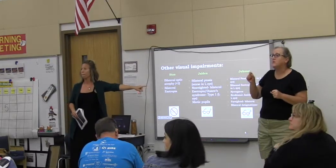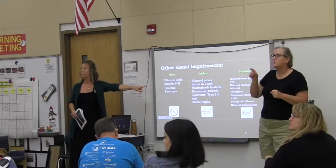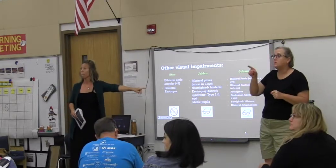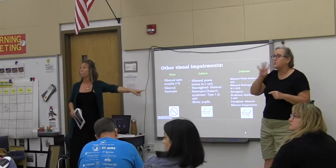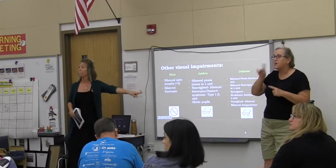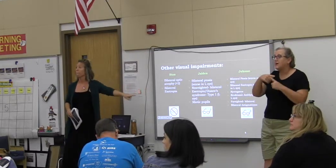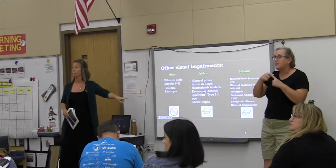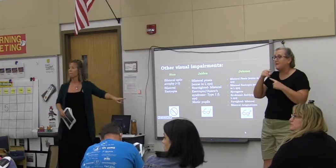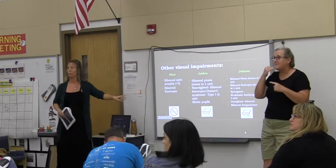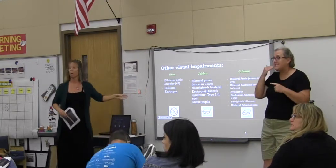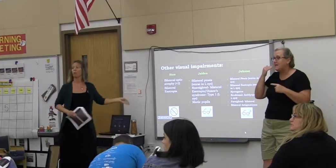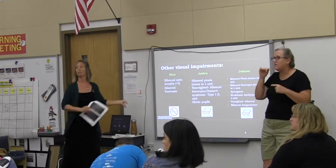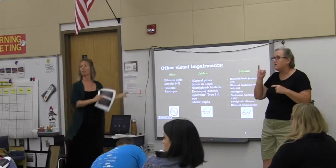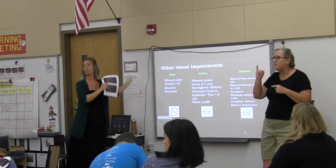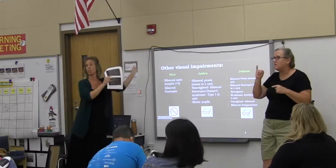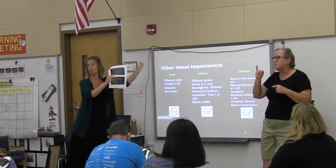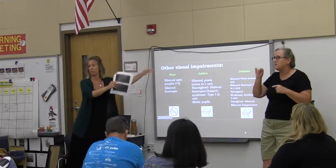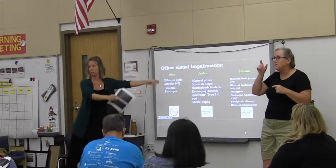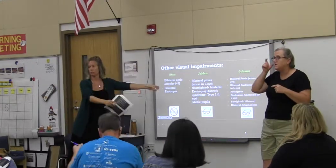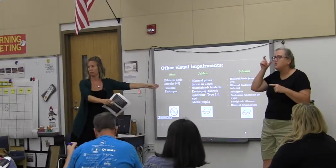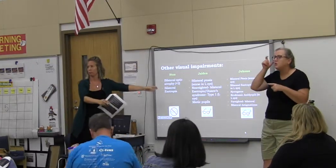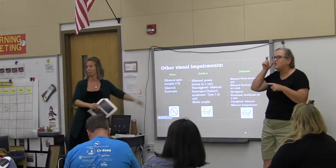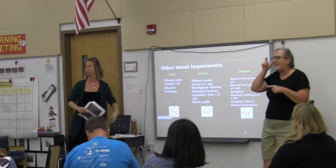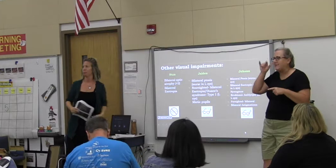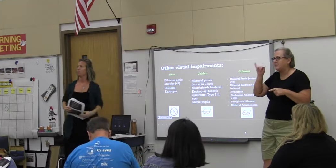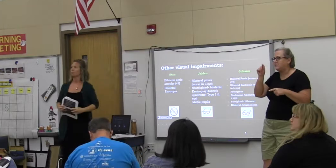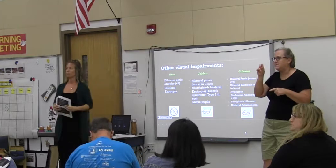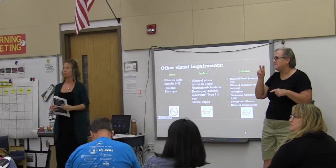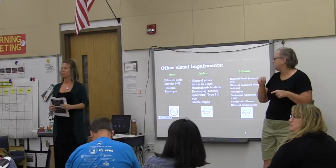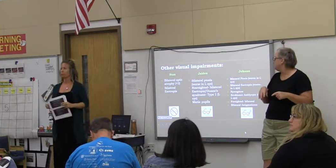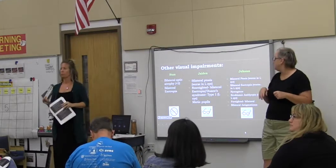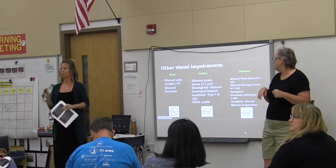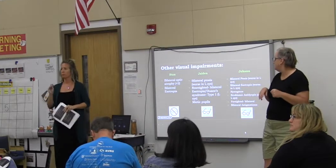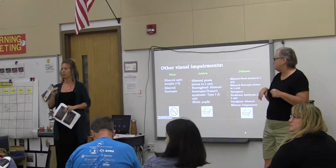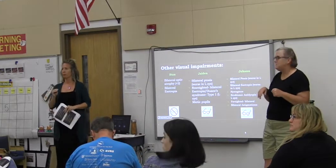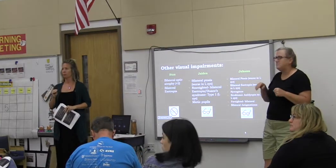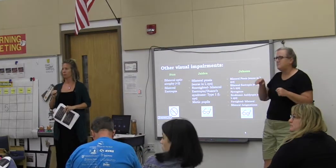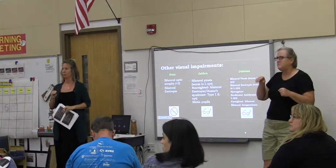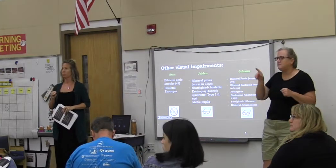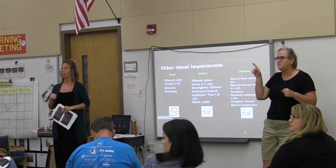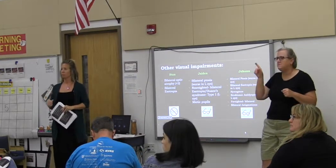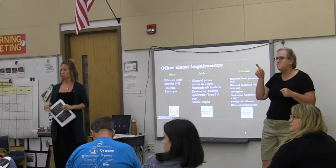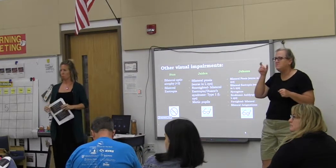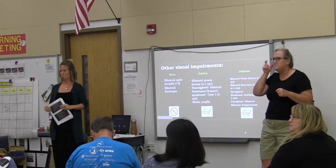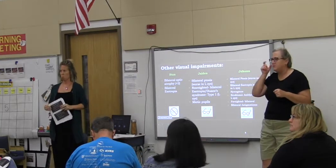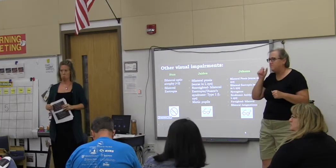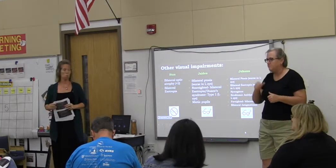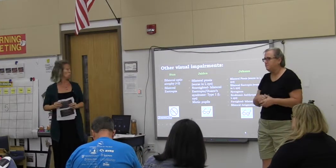Quick question, so you're talking about Stan We've moved on to Jaden. Jaden.